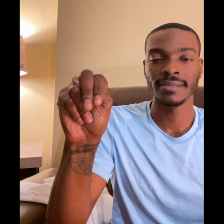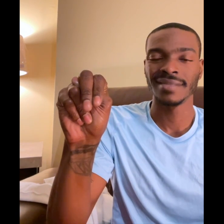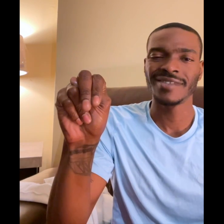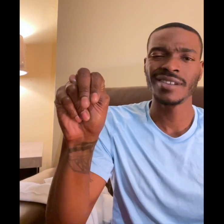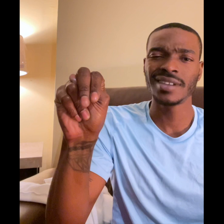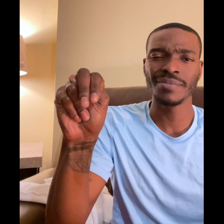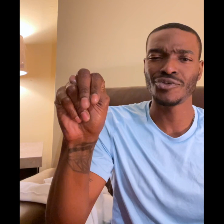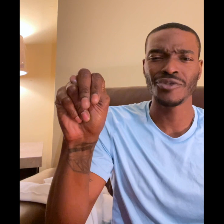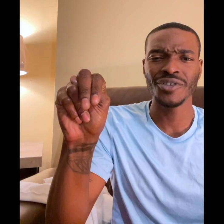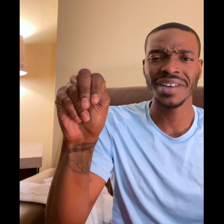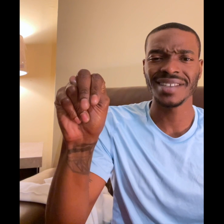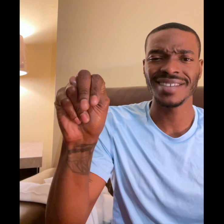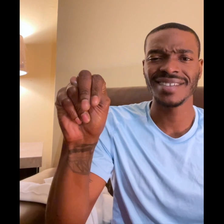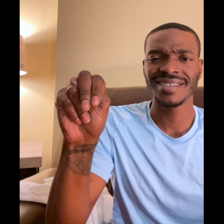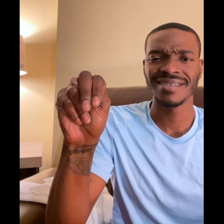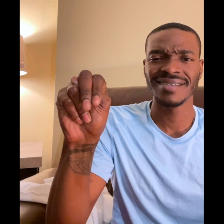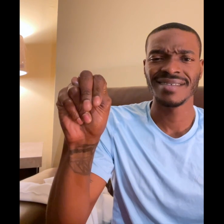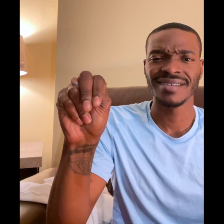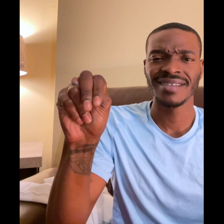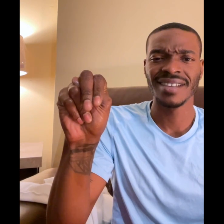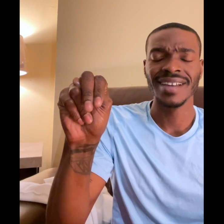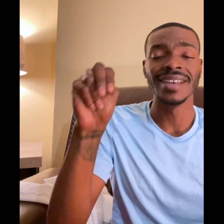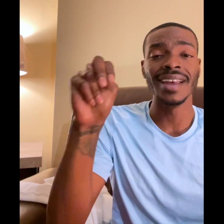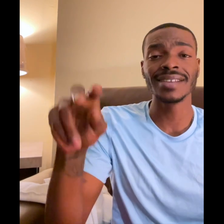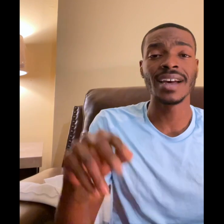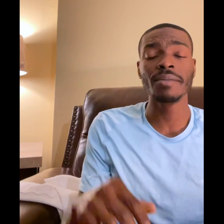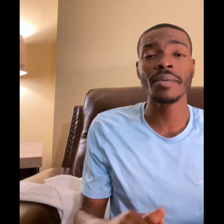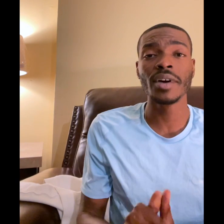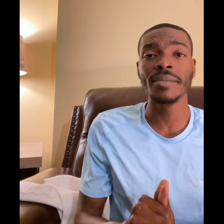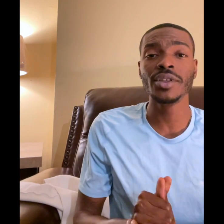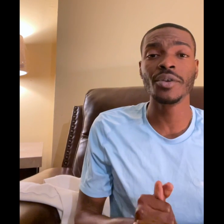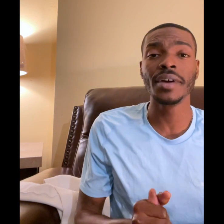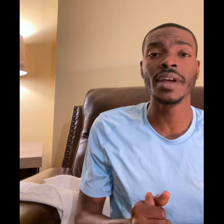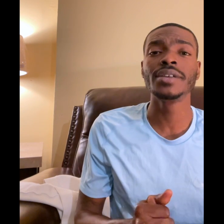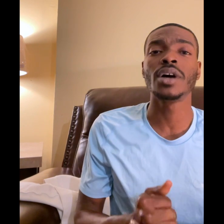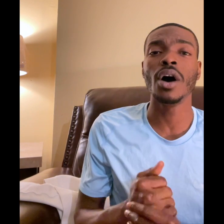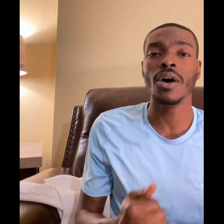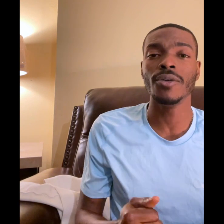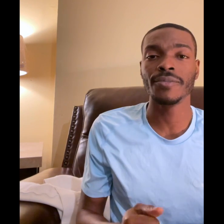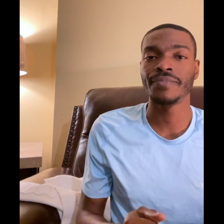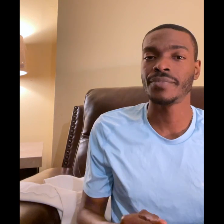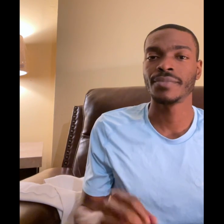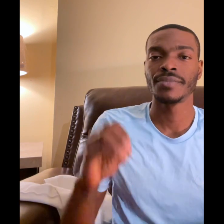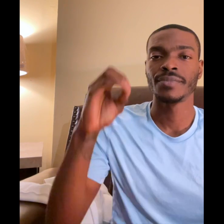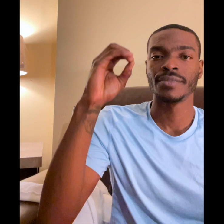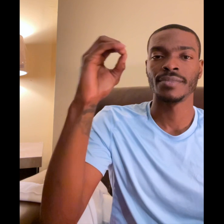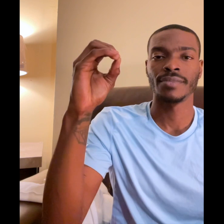Real simple, real easy. The next time what we're going to be doing is O.